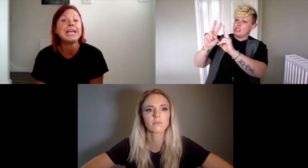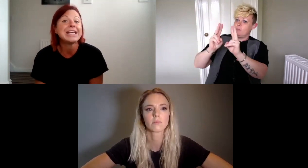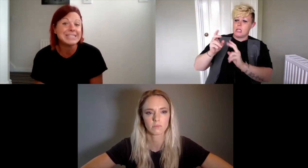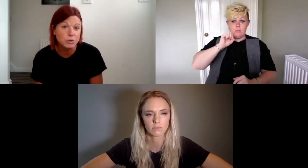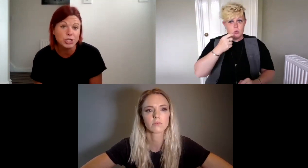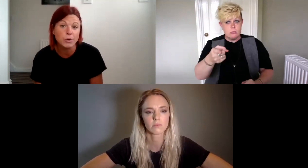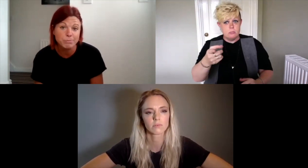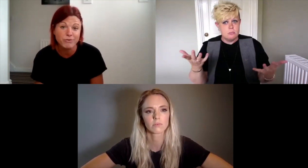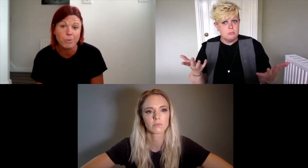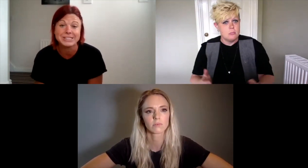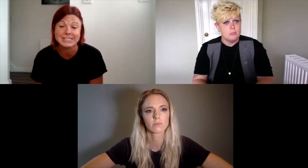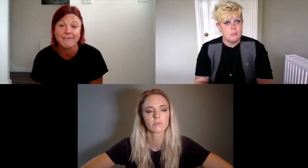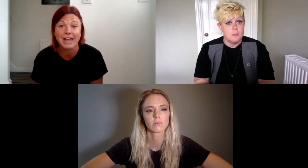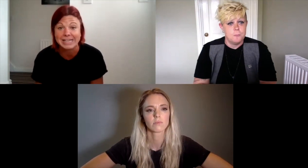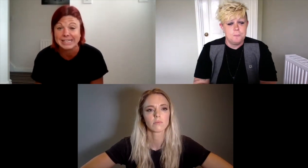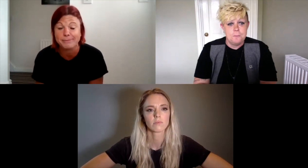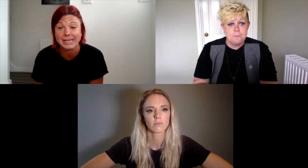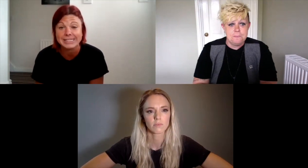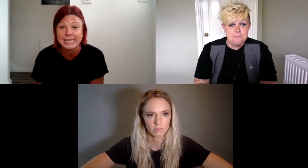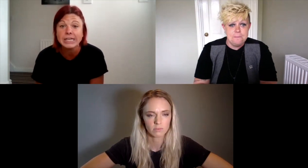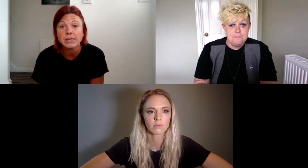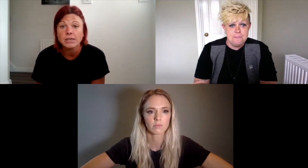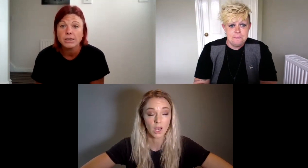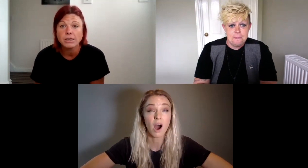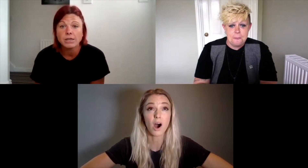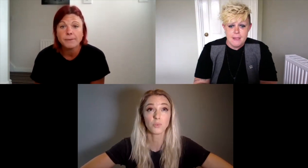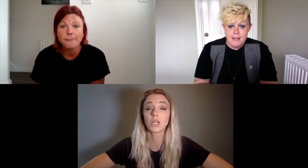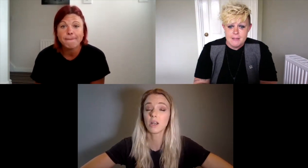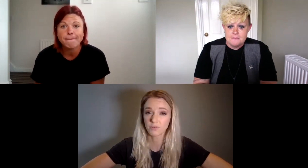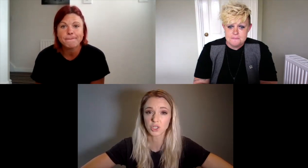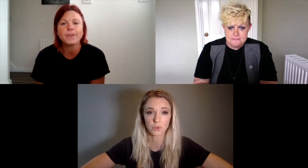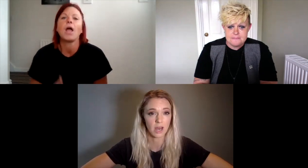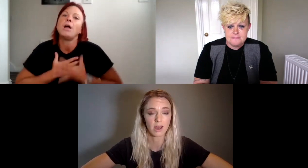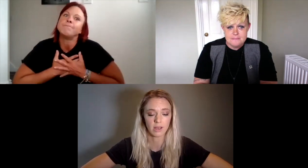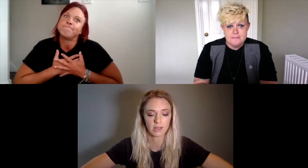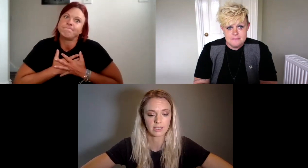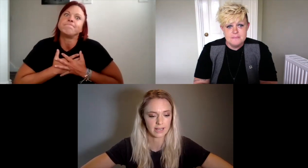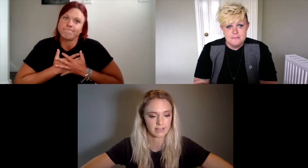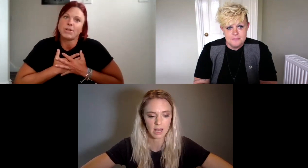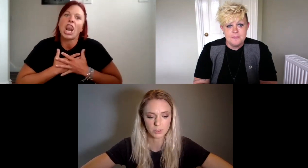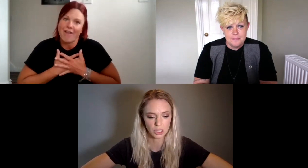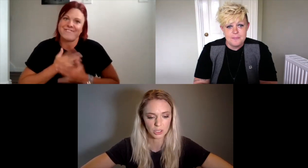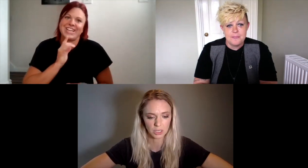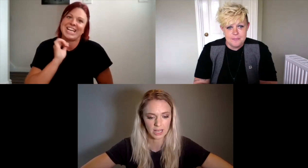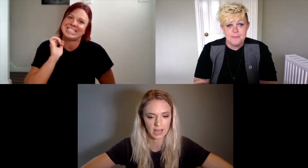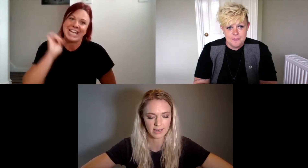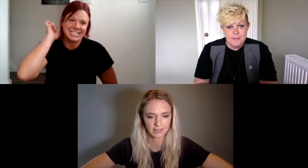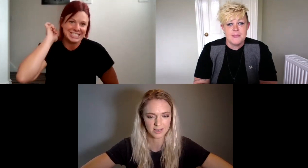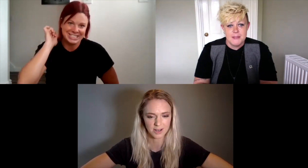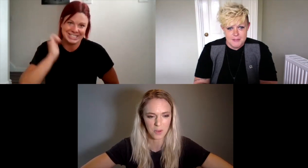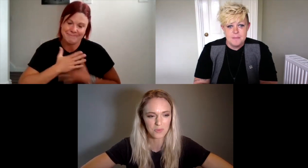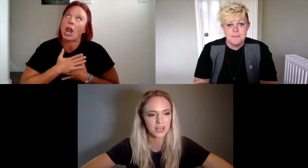and see your shows and performances and have that accessibility? I would love to do that. Yes, absolutely.